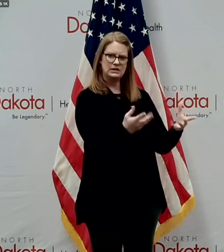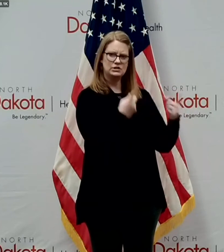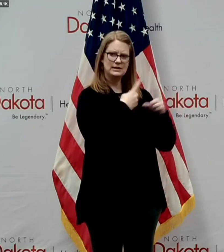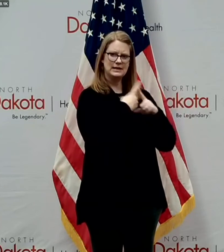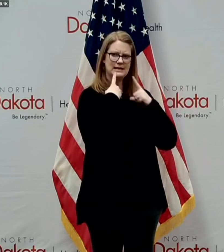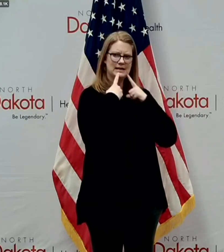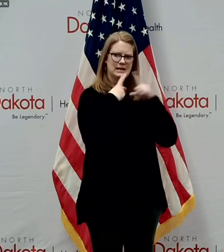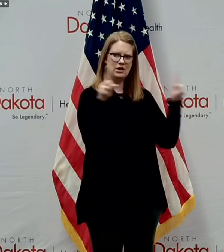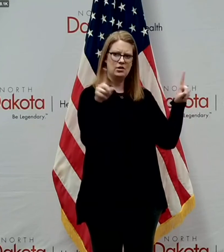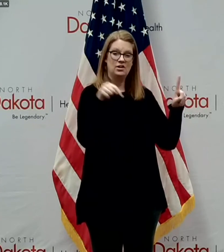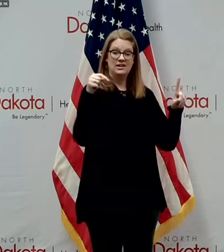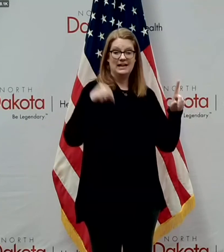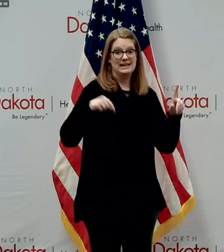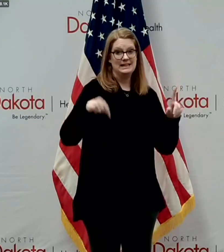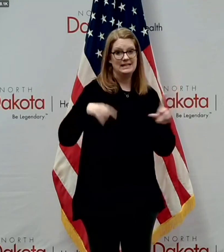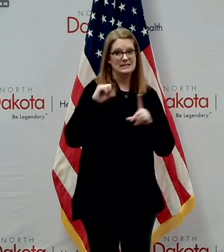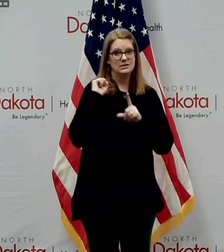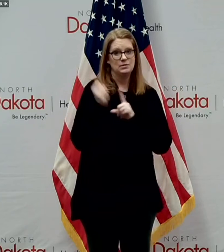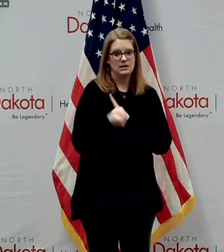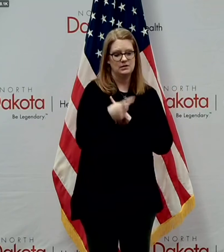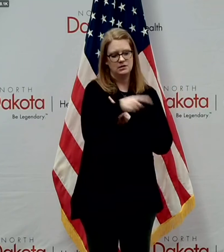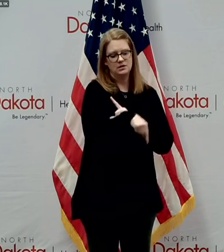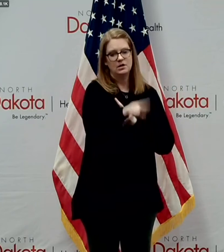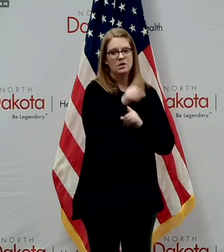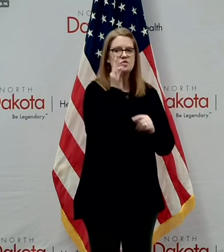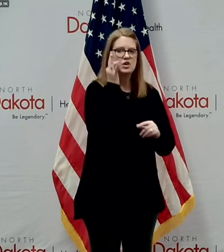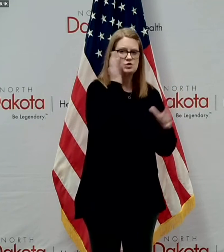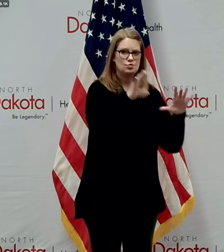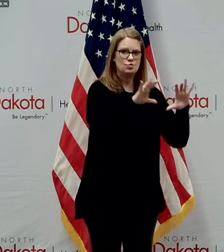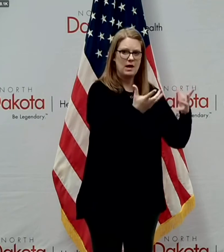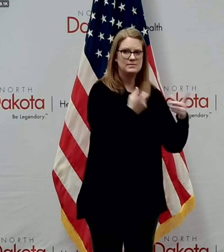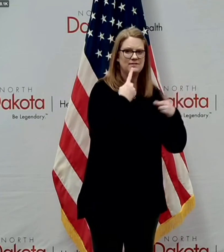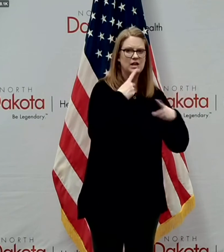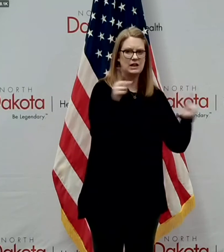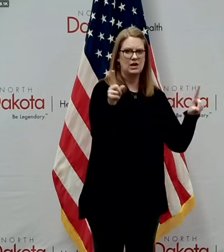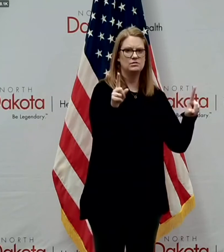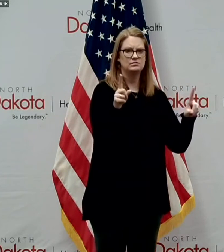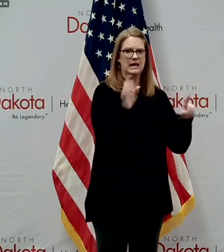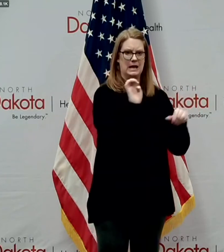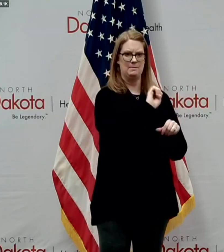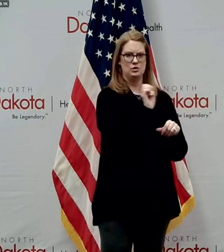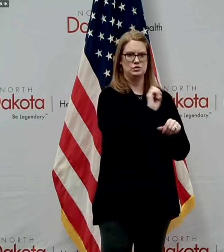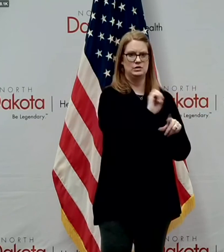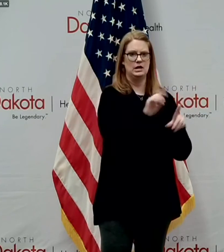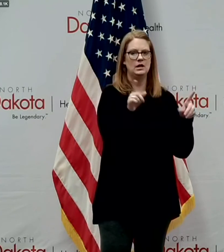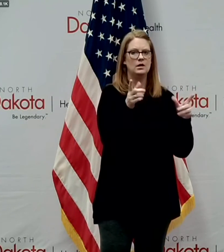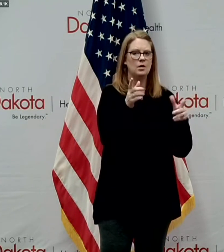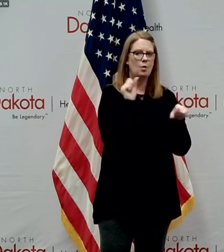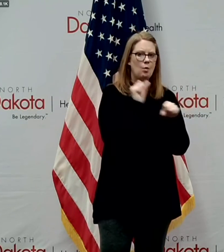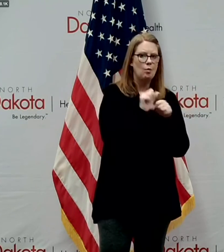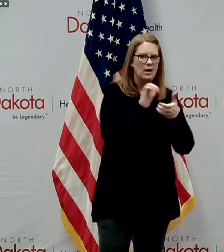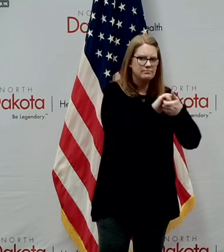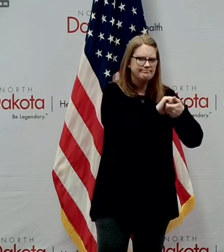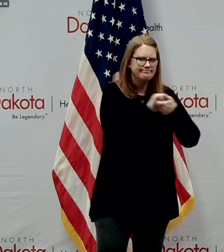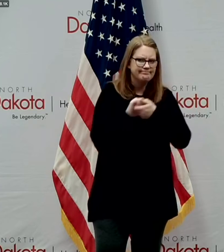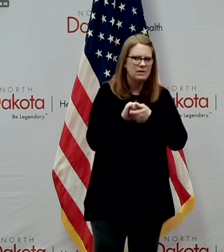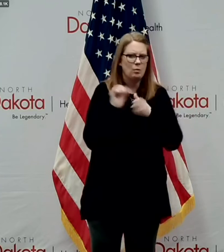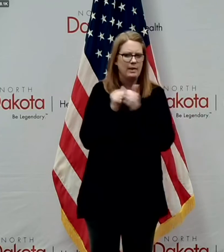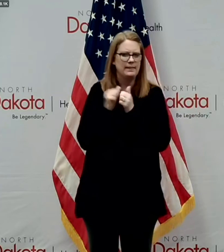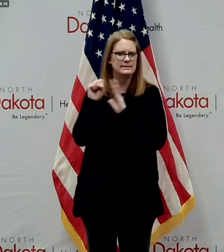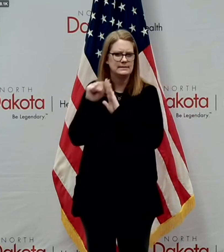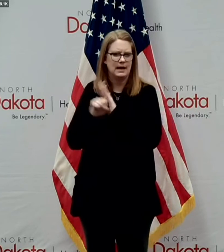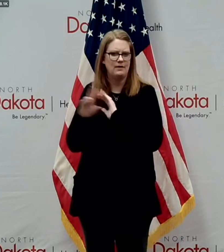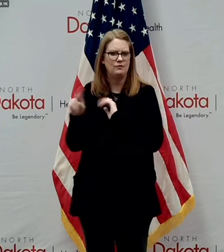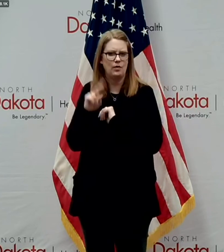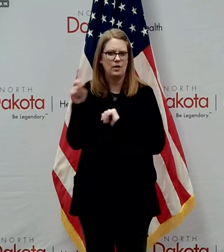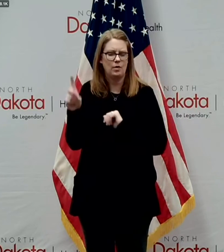case, under this scenario, the tribes have all declared the state of emergency in partnership with the state of North Dakota.